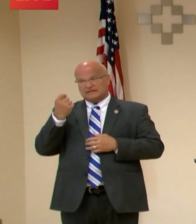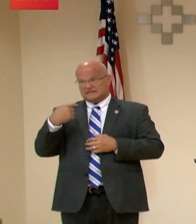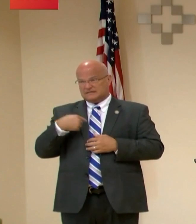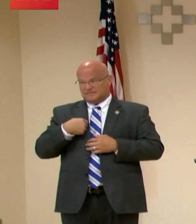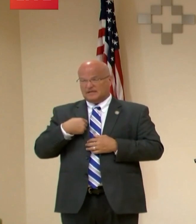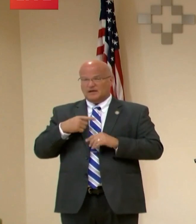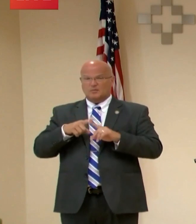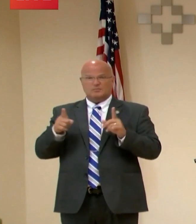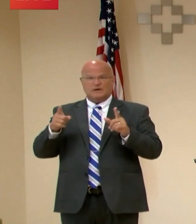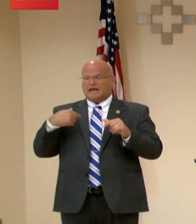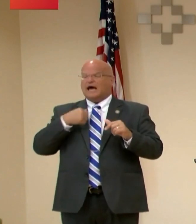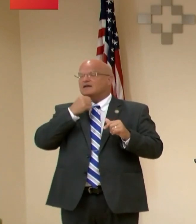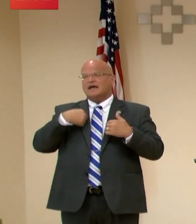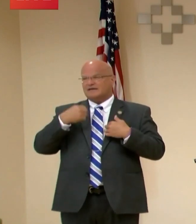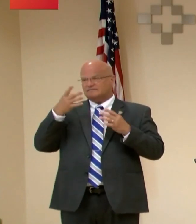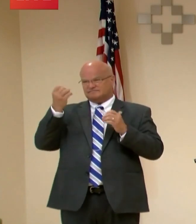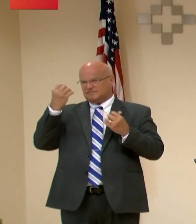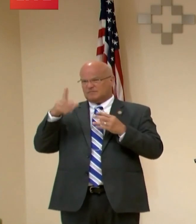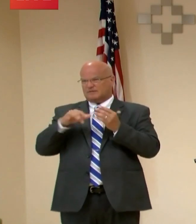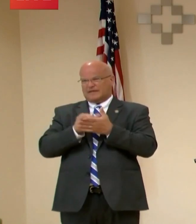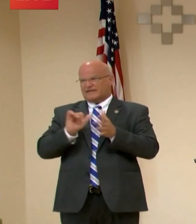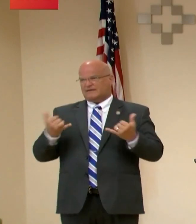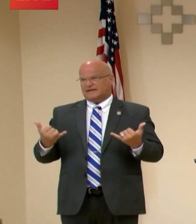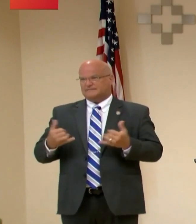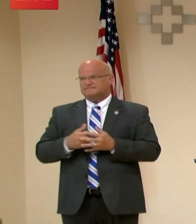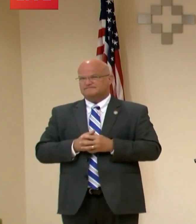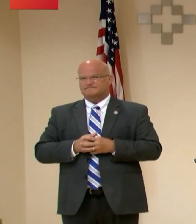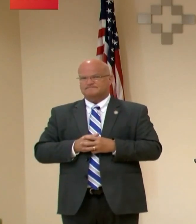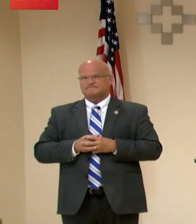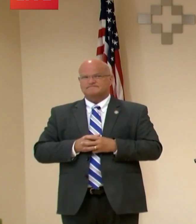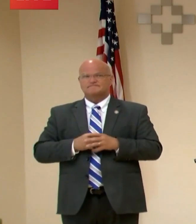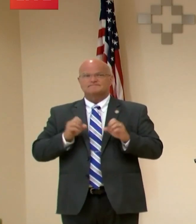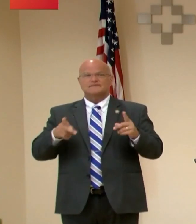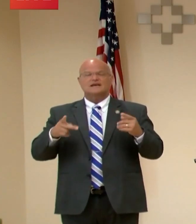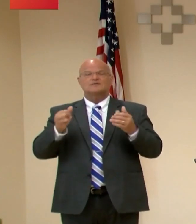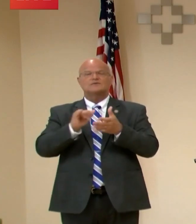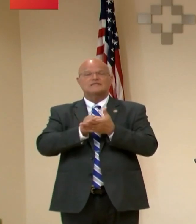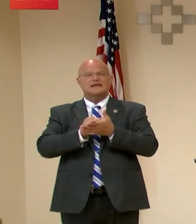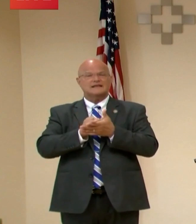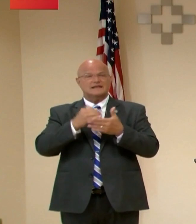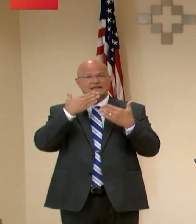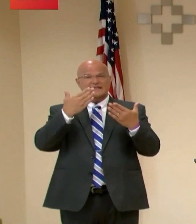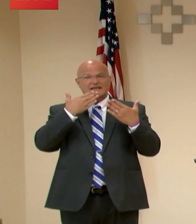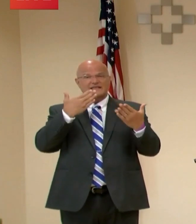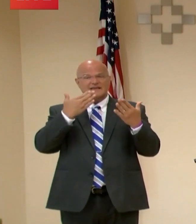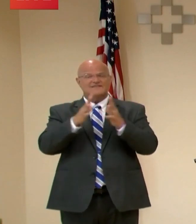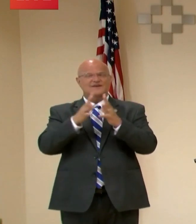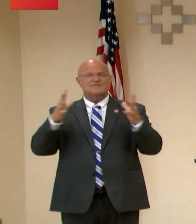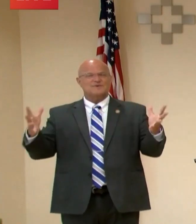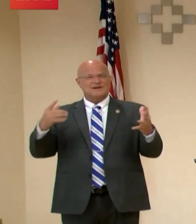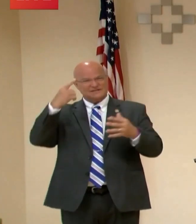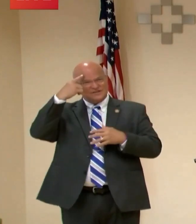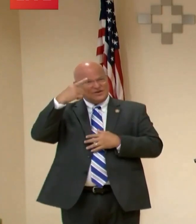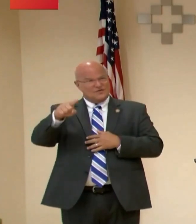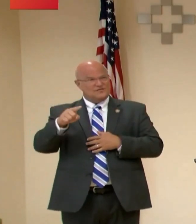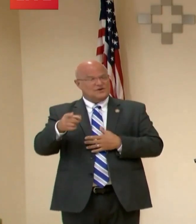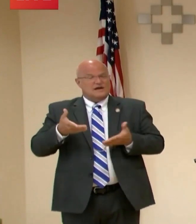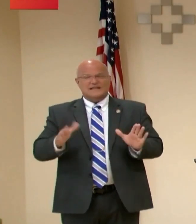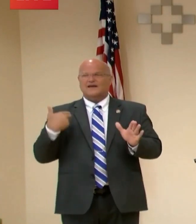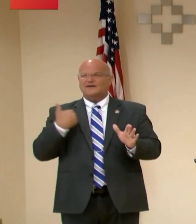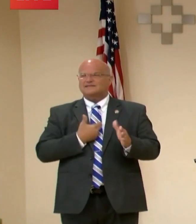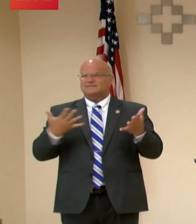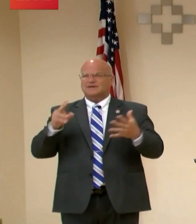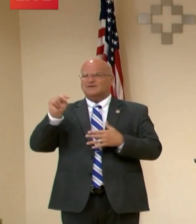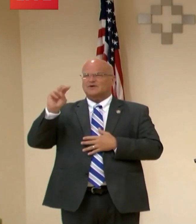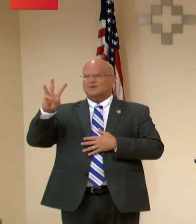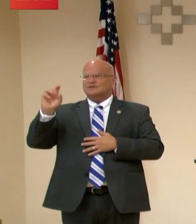sense in this environment, but I don't have any comment there. All right. With that, thank you very much for allowing us to be